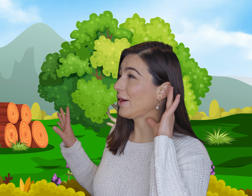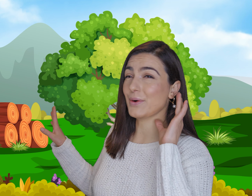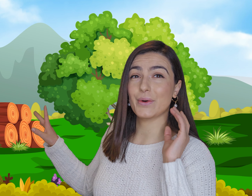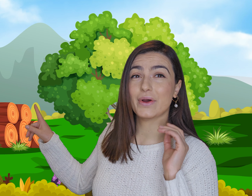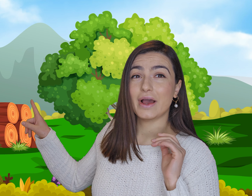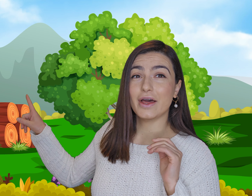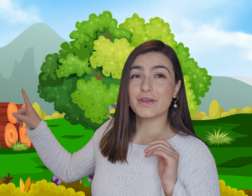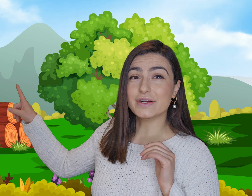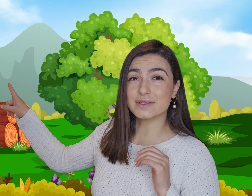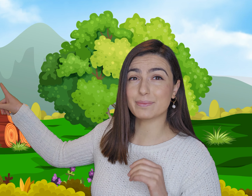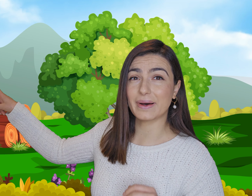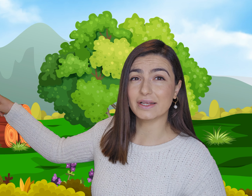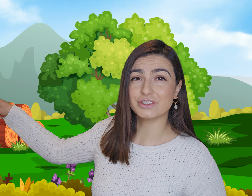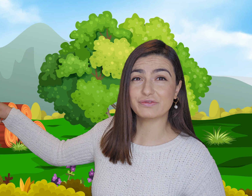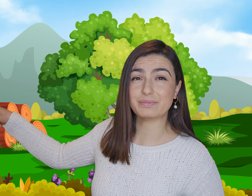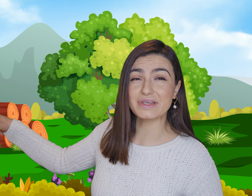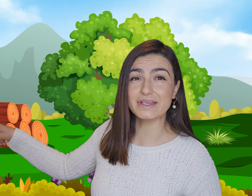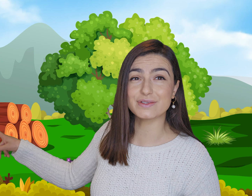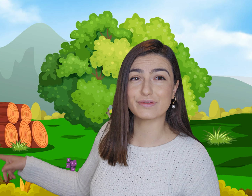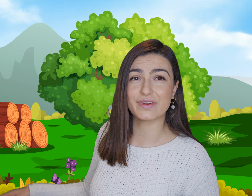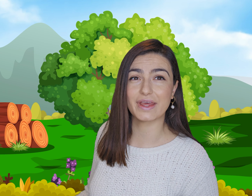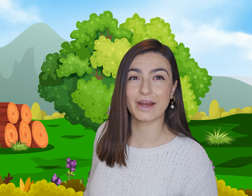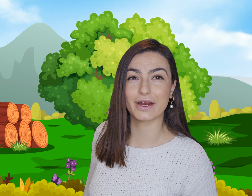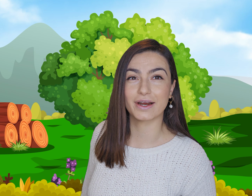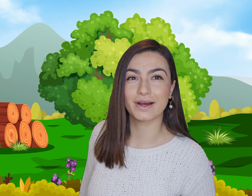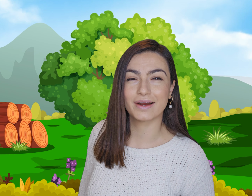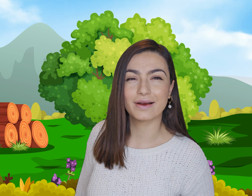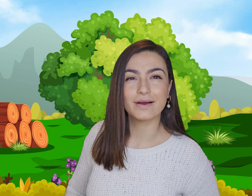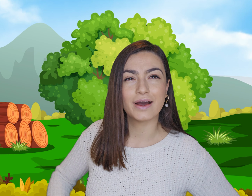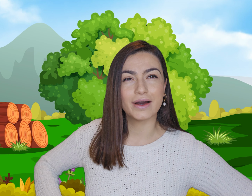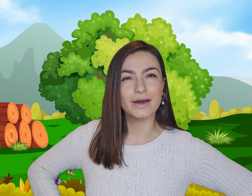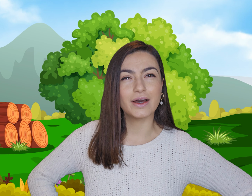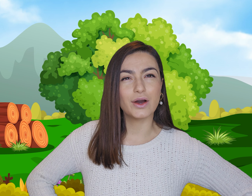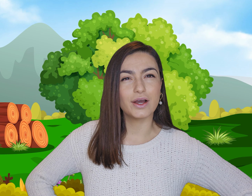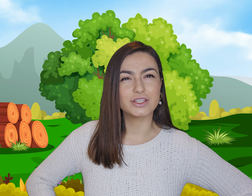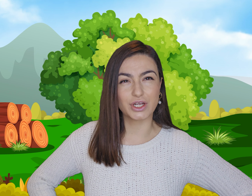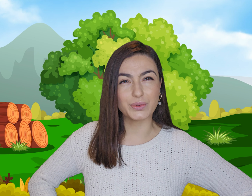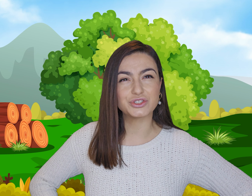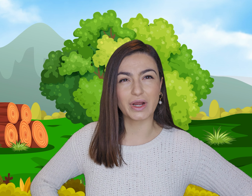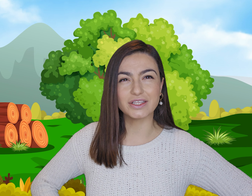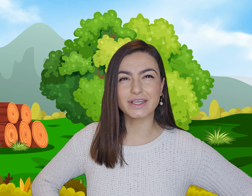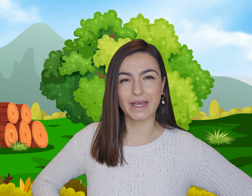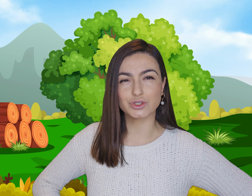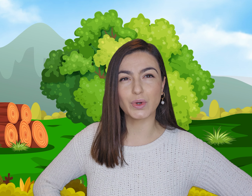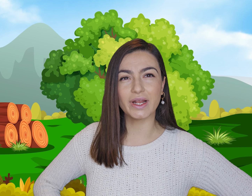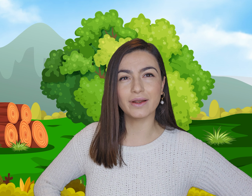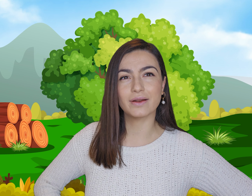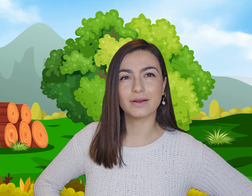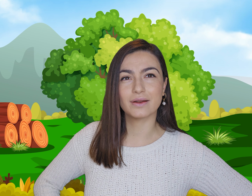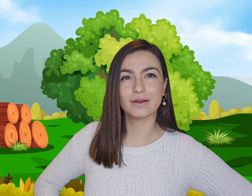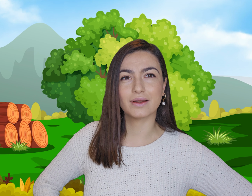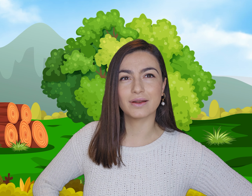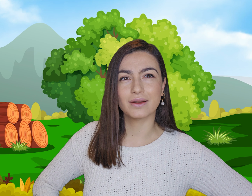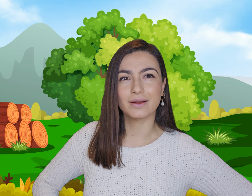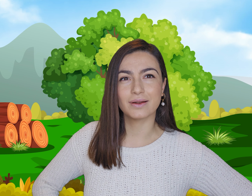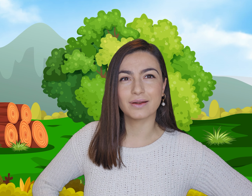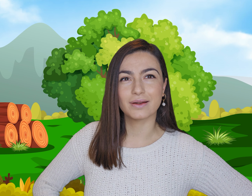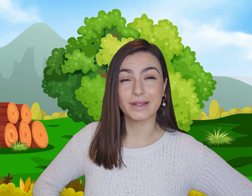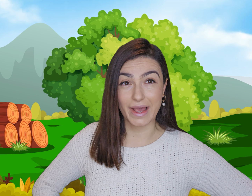wow there's a bunch of bees over there shall we try to catch one yeah